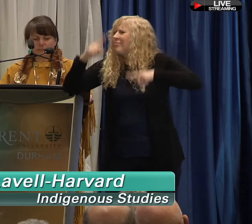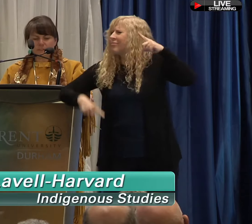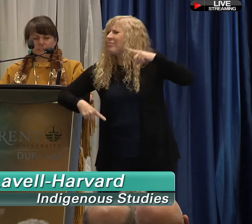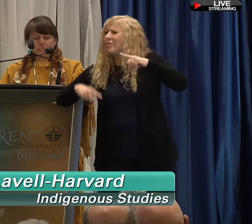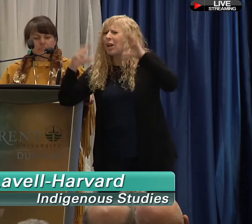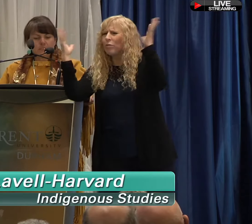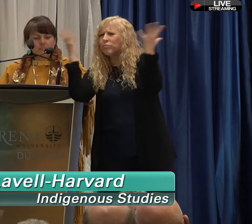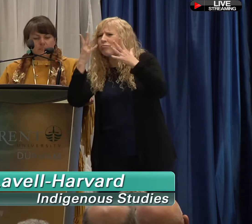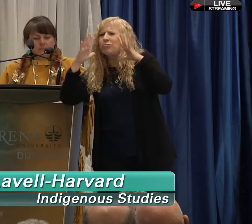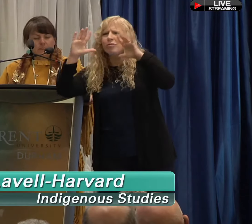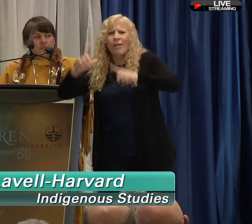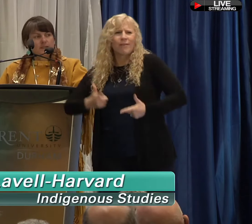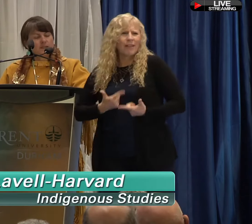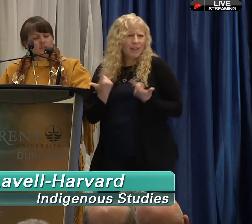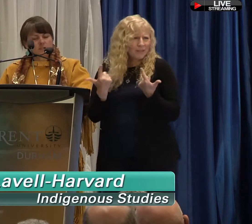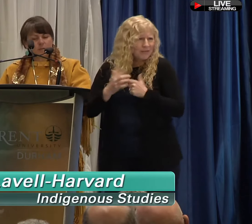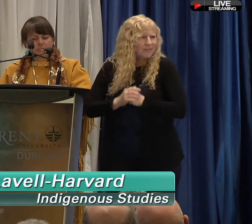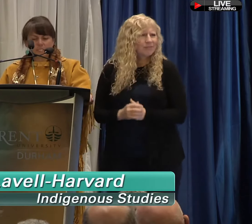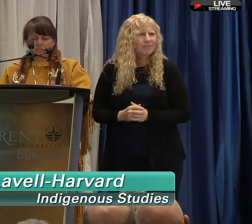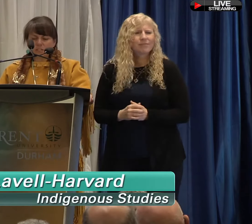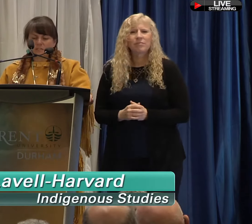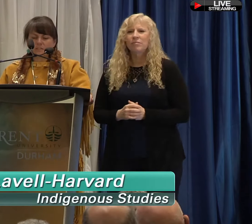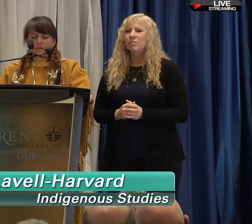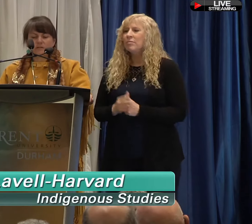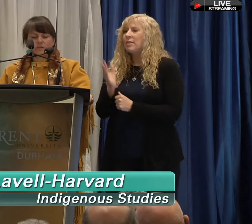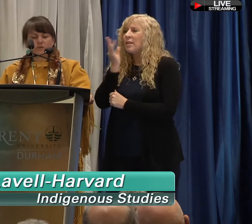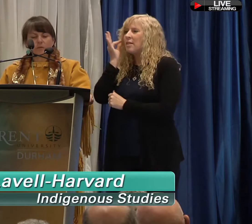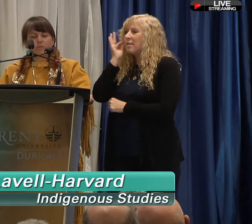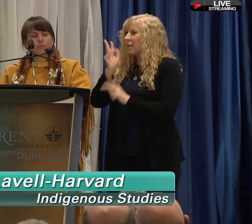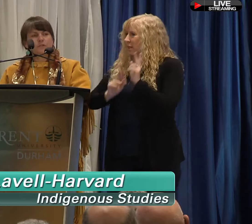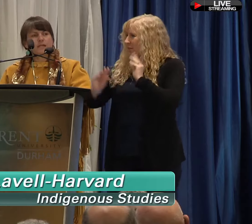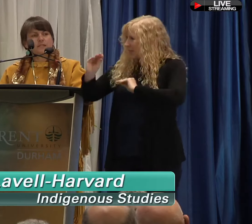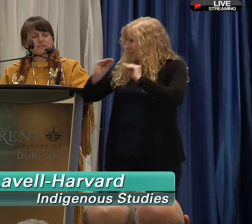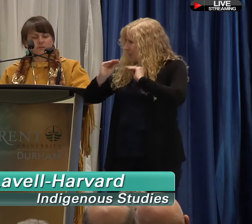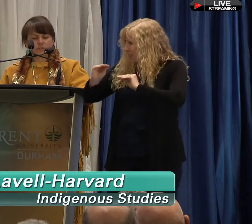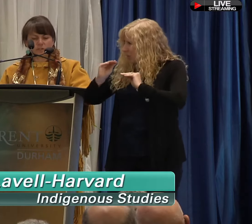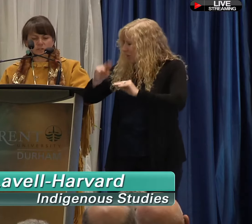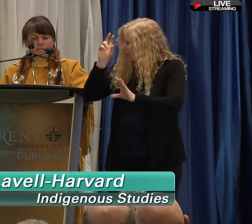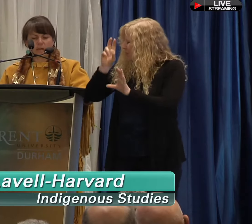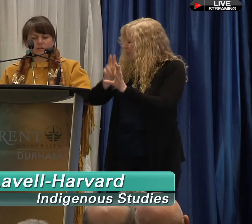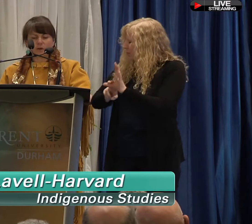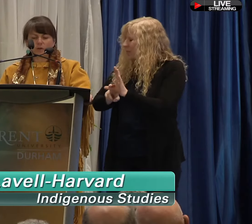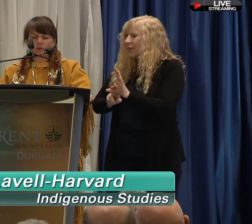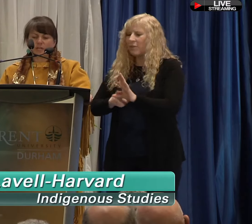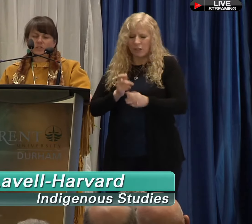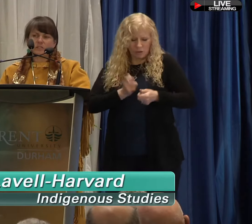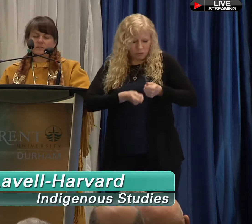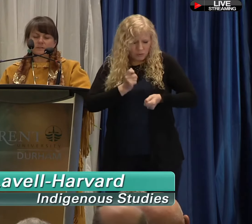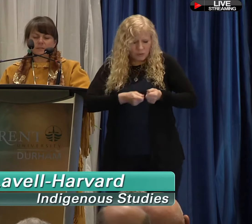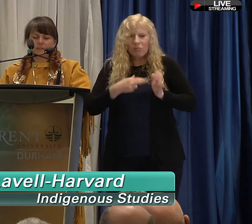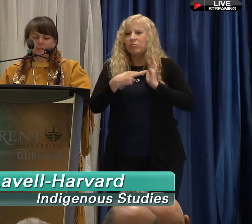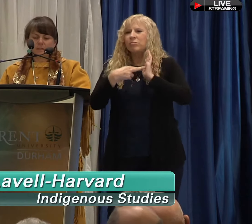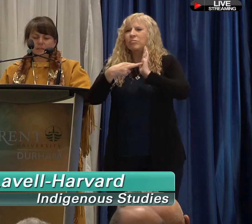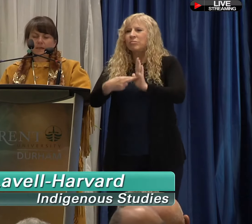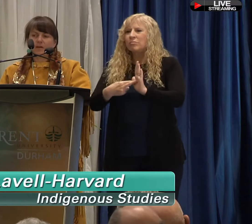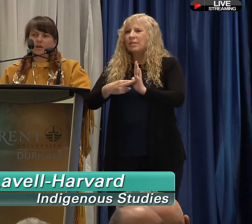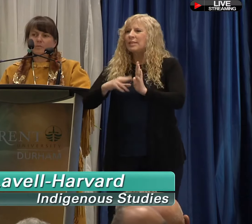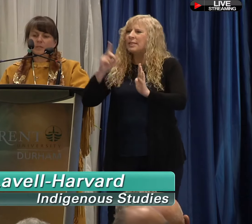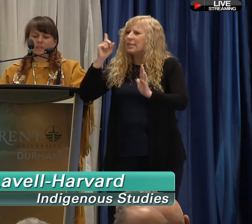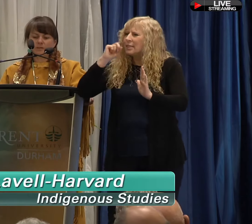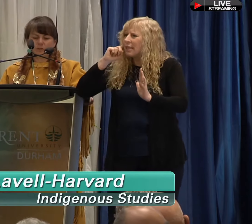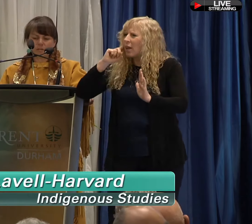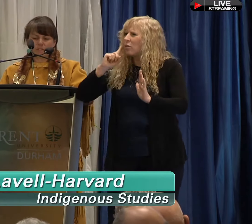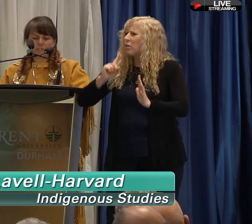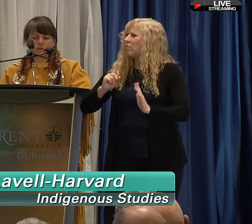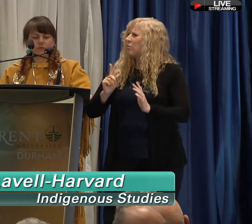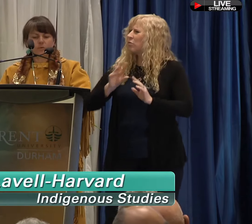life. In the Anishinaabe teachings, the sound of the drum represents the original sound of our creation. That